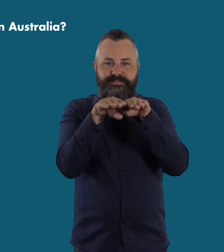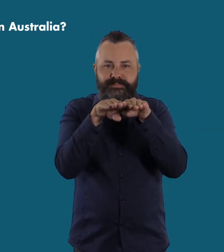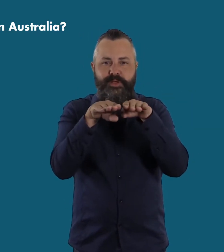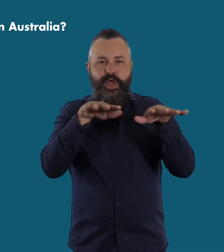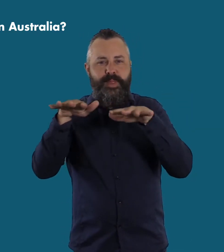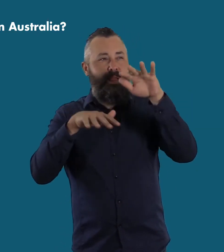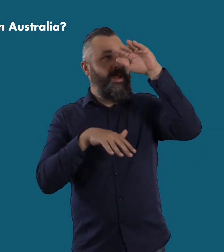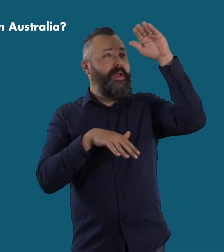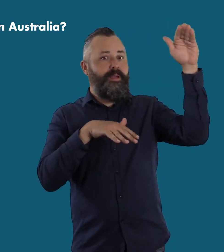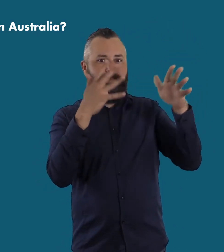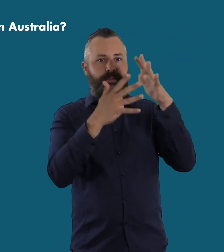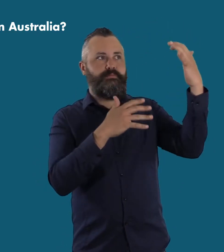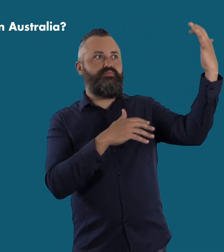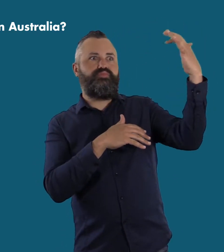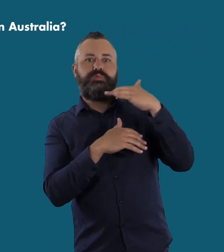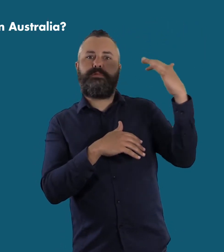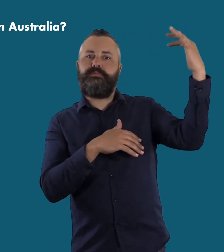large earthquakes in volcanic activity.